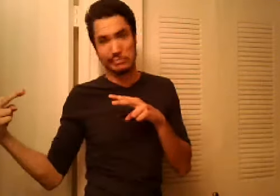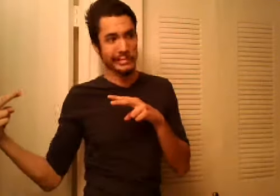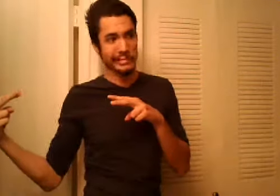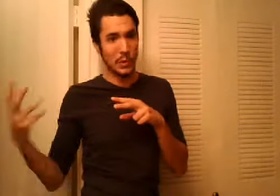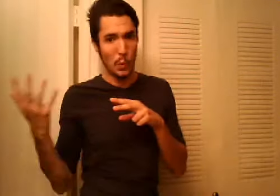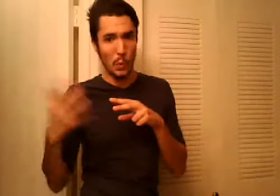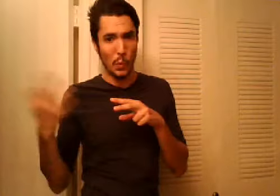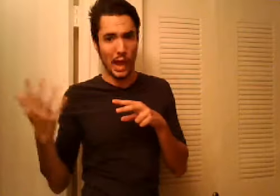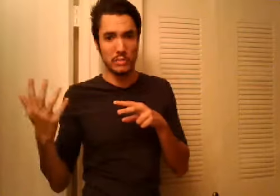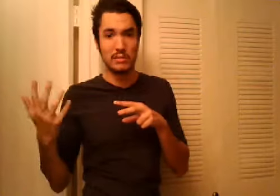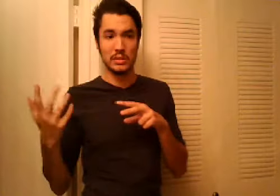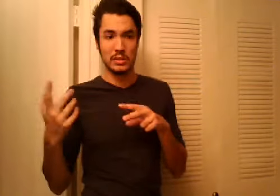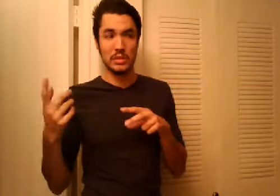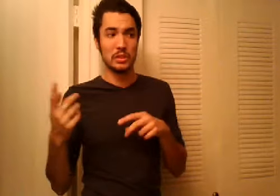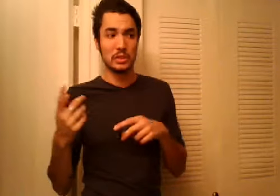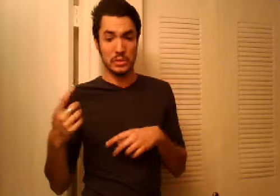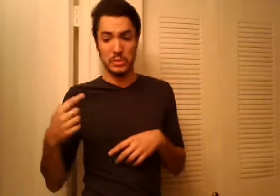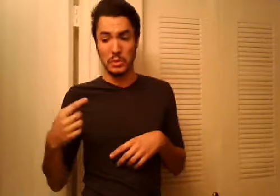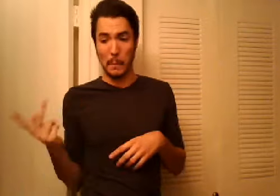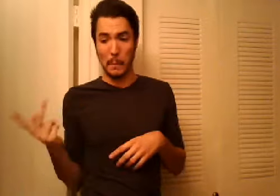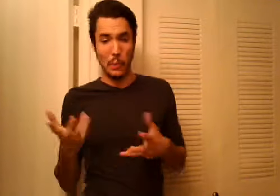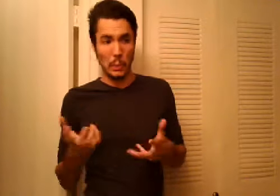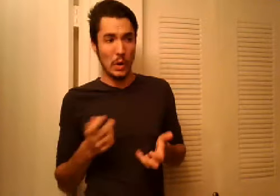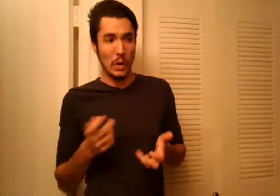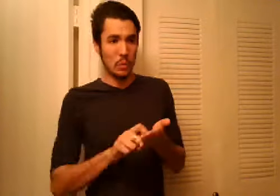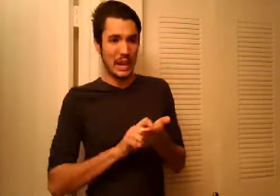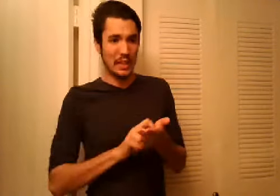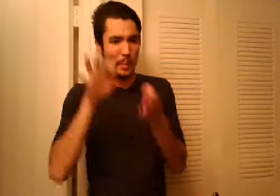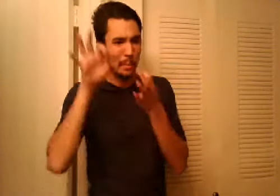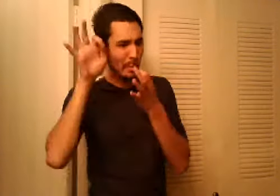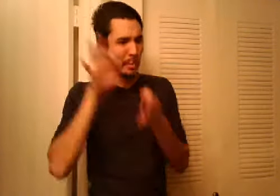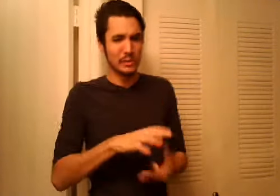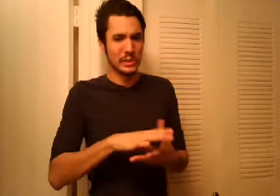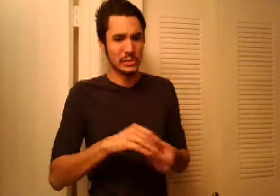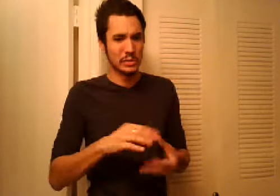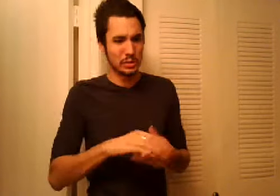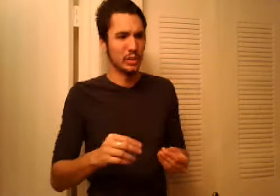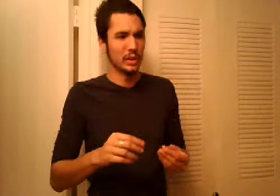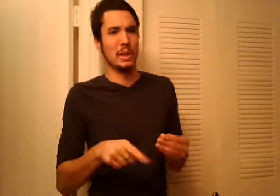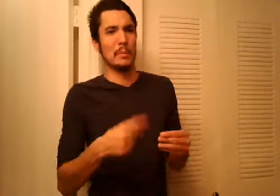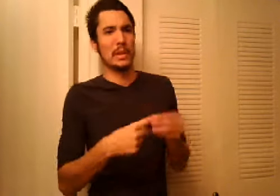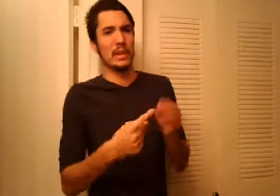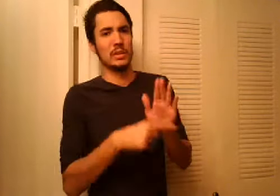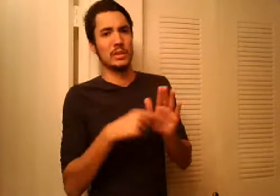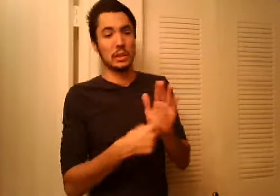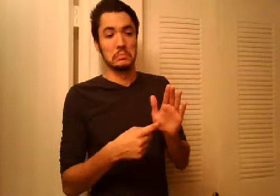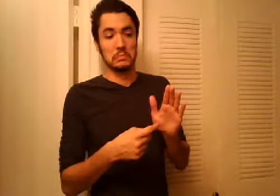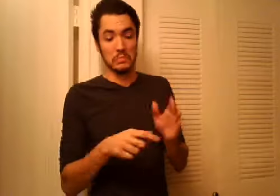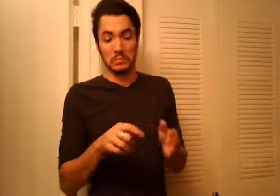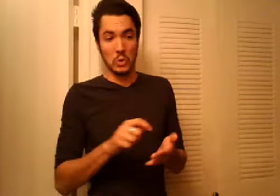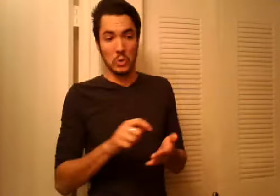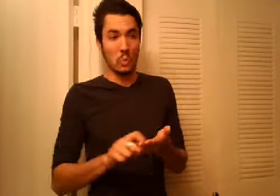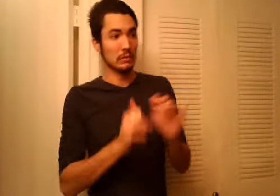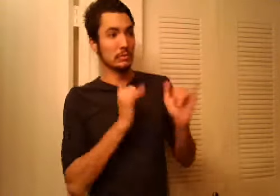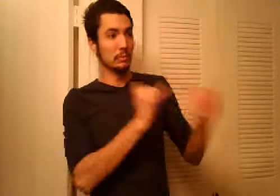want to write the perfect thing that I've got this prefabricated critique for, that's what you would have wrote, right? All